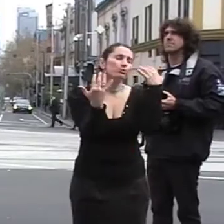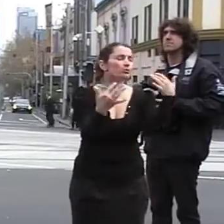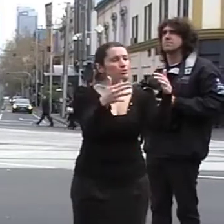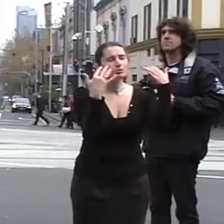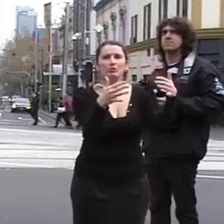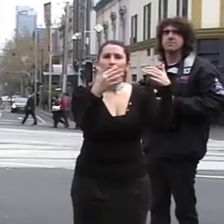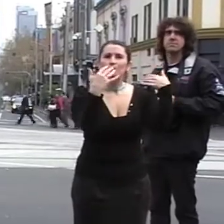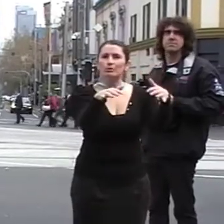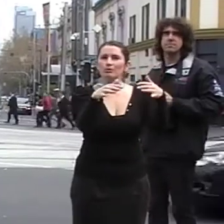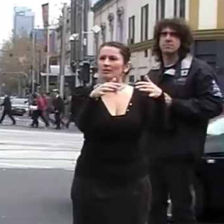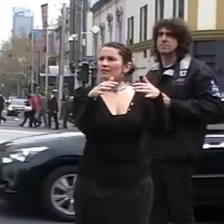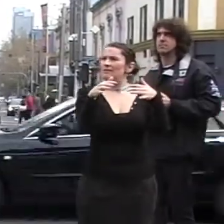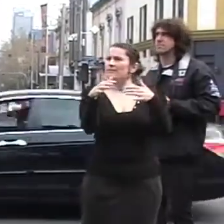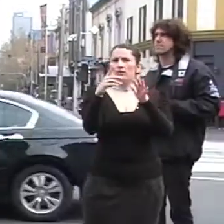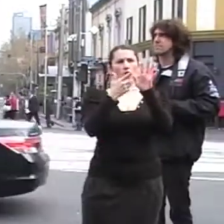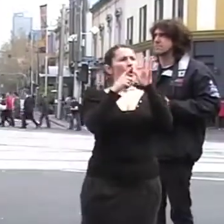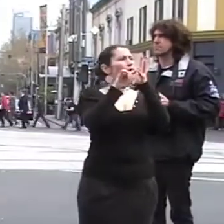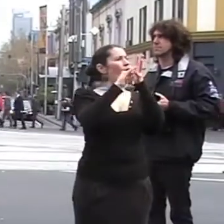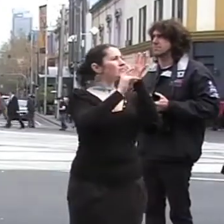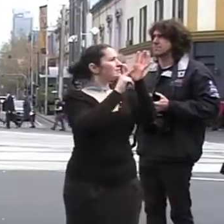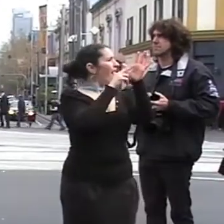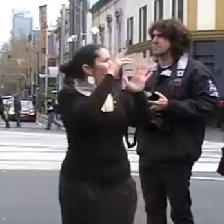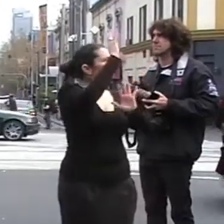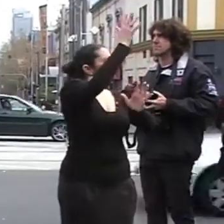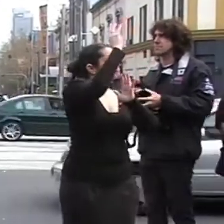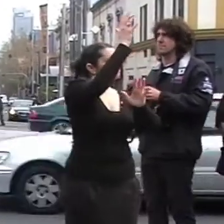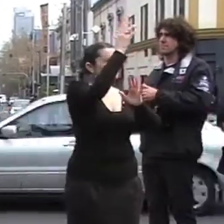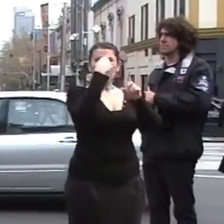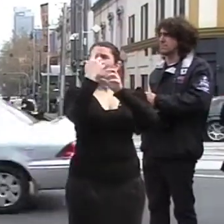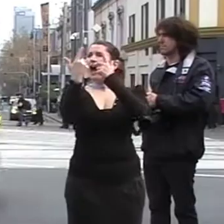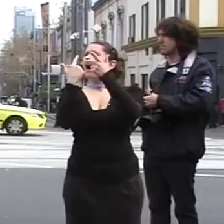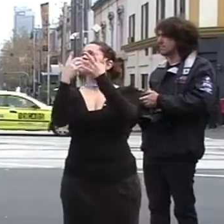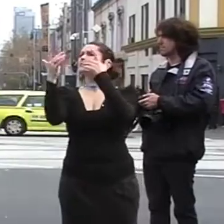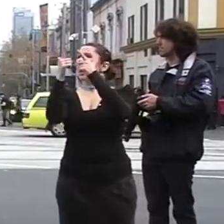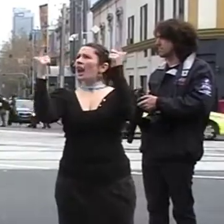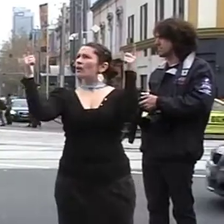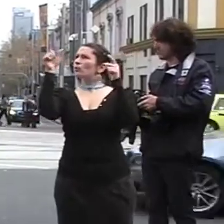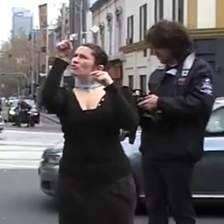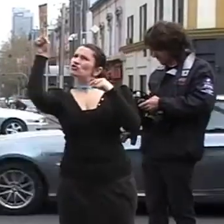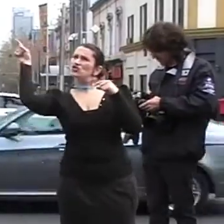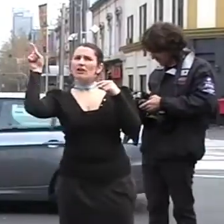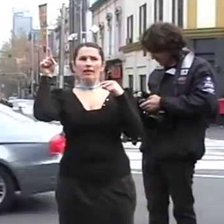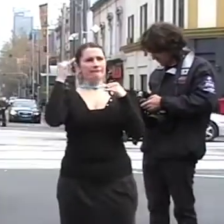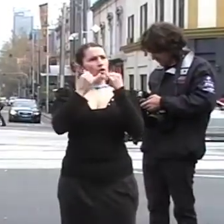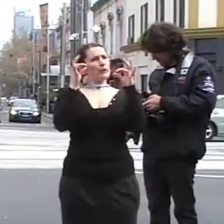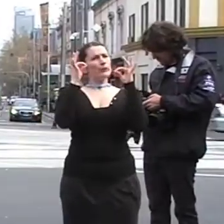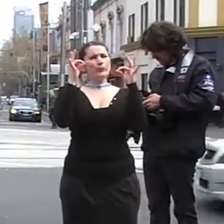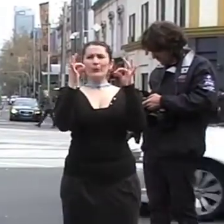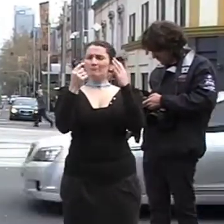Auslan and other signed languages are unique. Even the lexicon of the language seems to have a positive outlook on